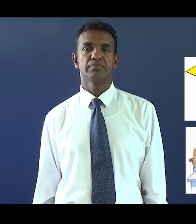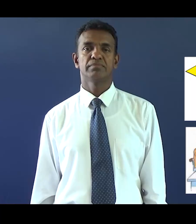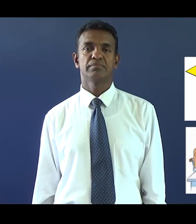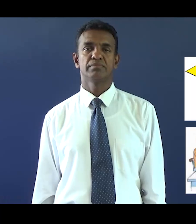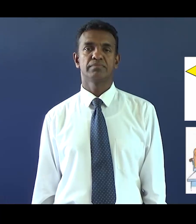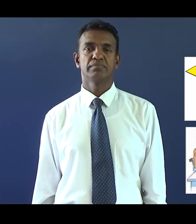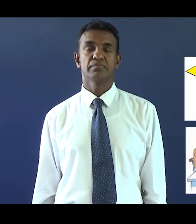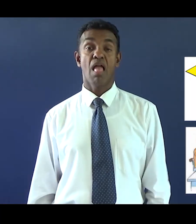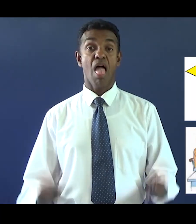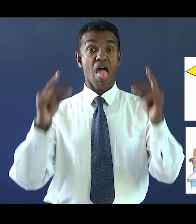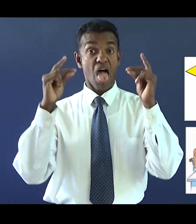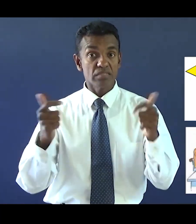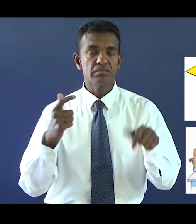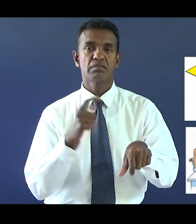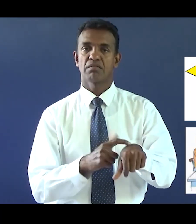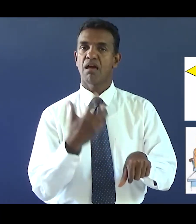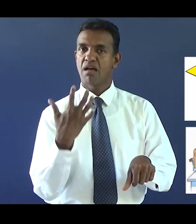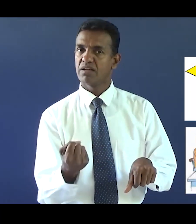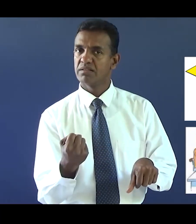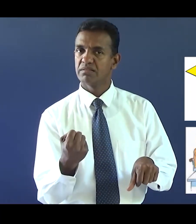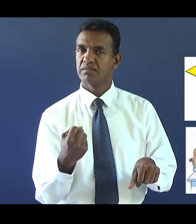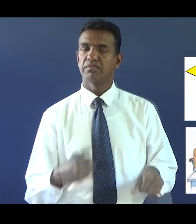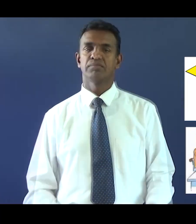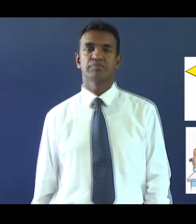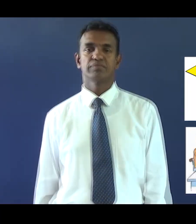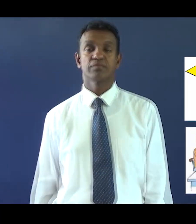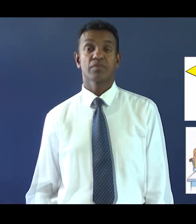being treated equally by the law.